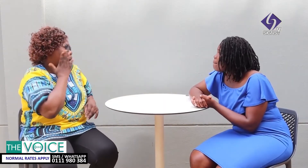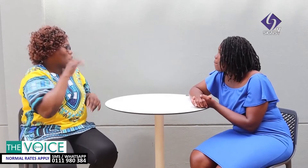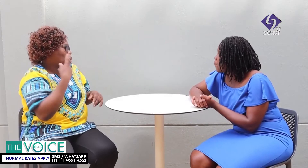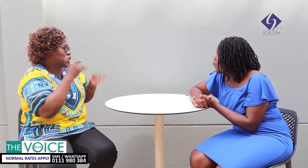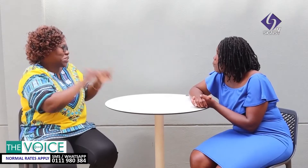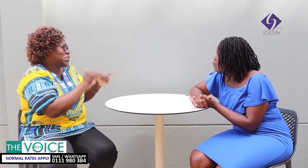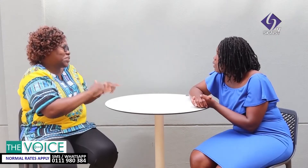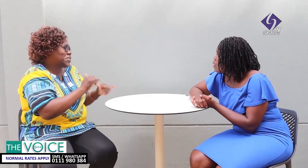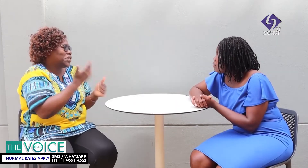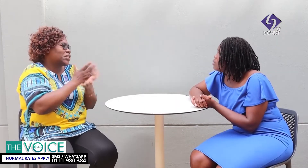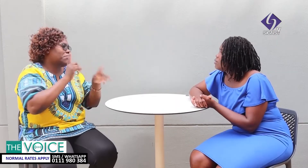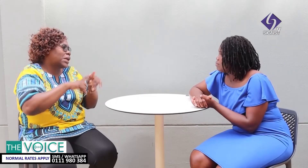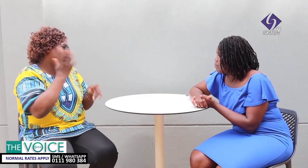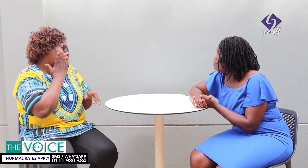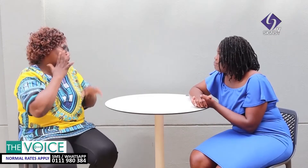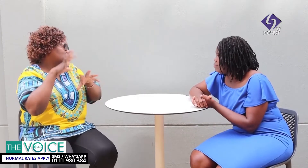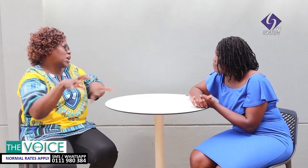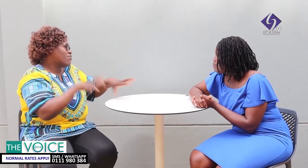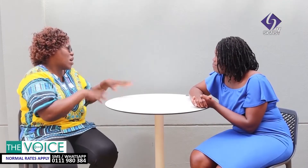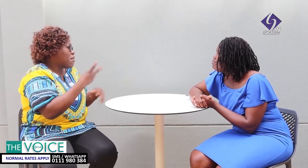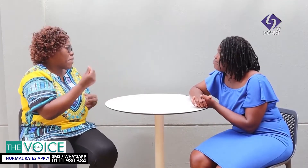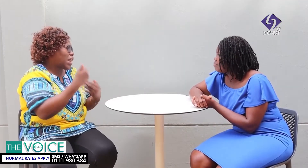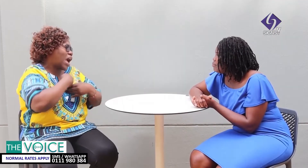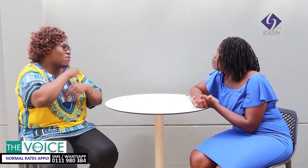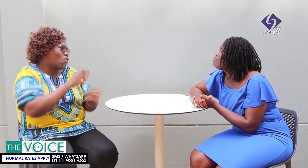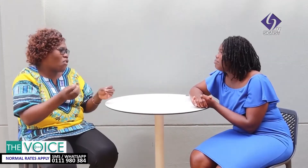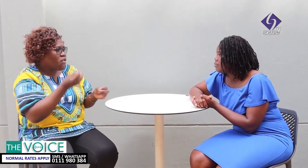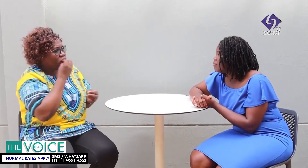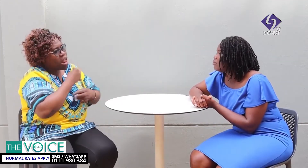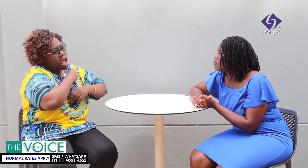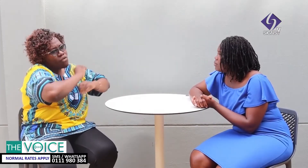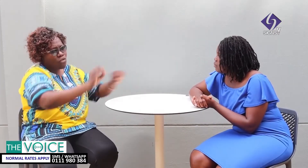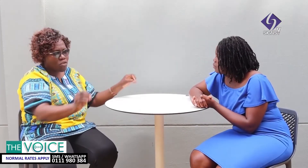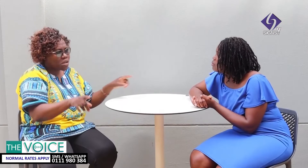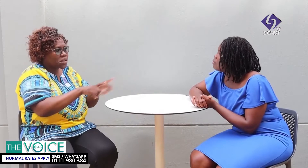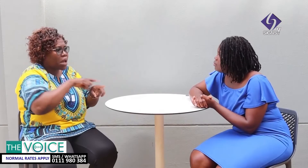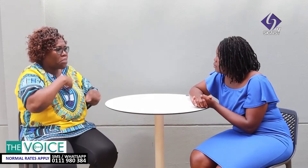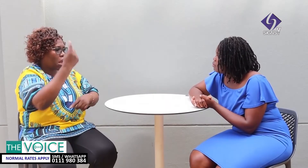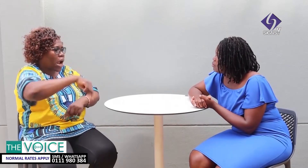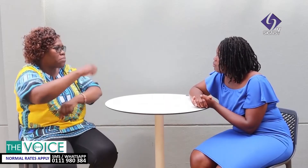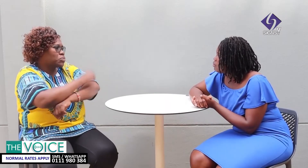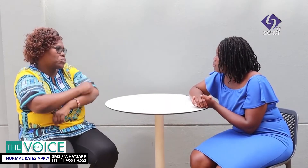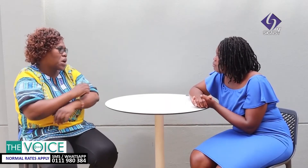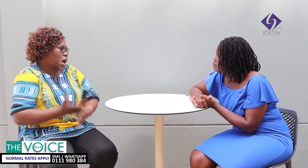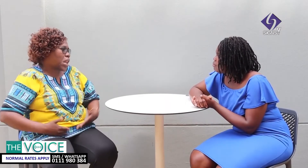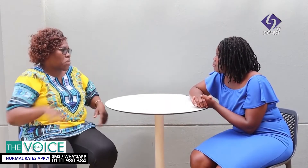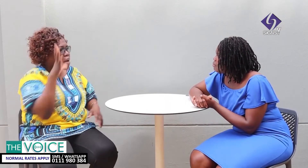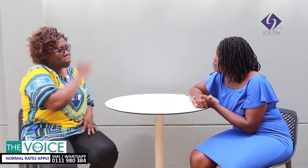And when you're interacting with people, you get to know the parent, the mother, the father. They will explain, maybe I feel my parents don't really love